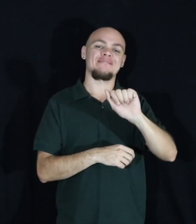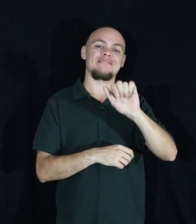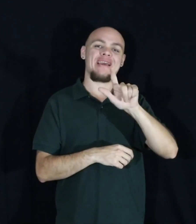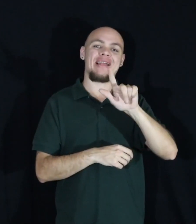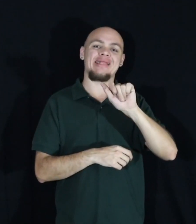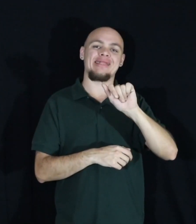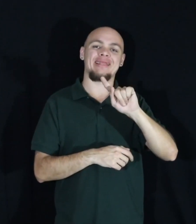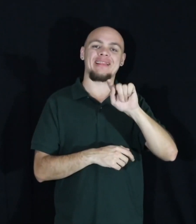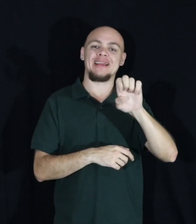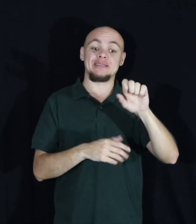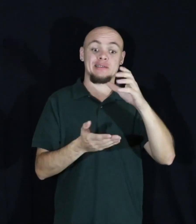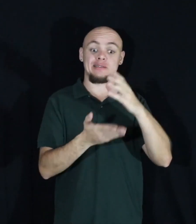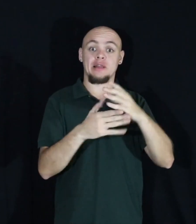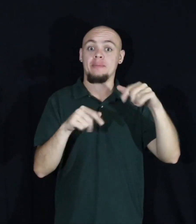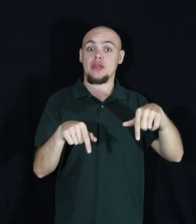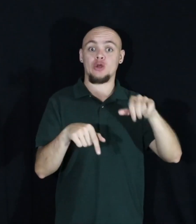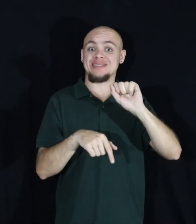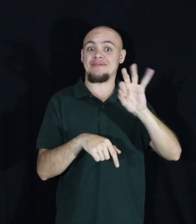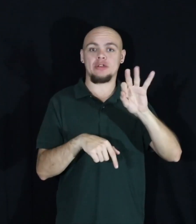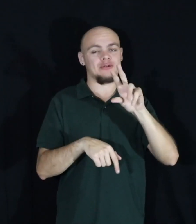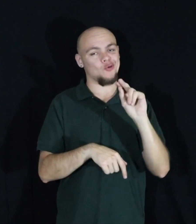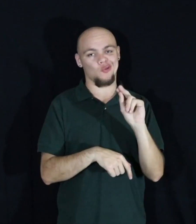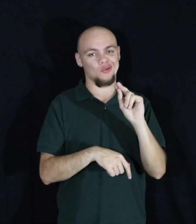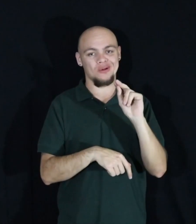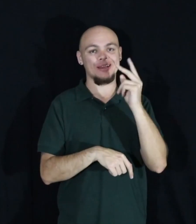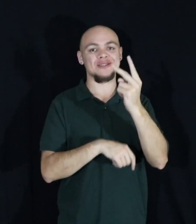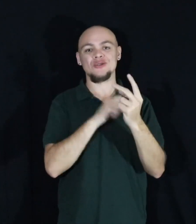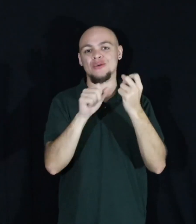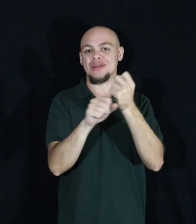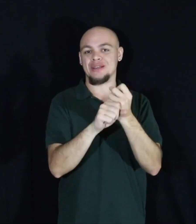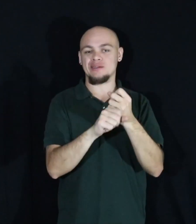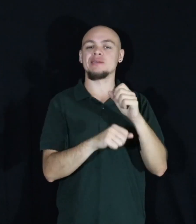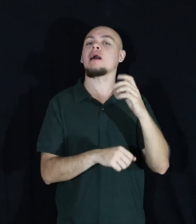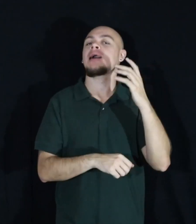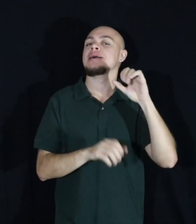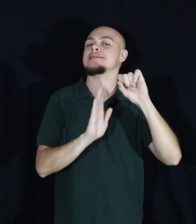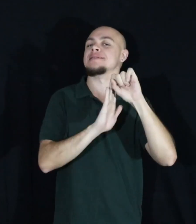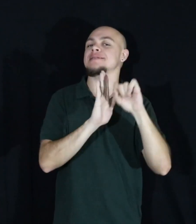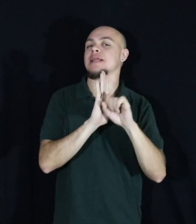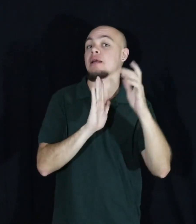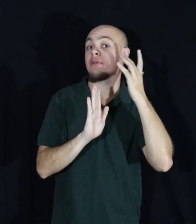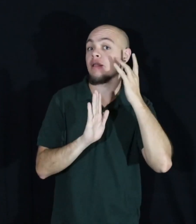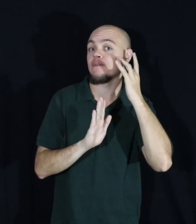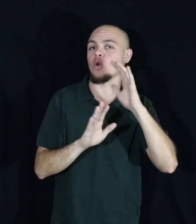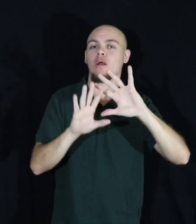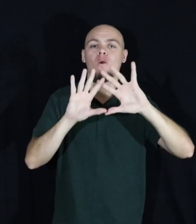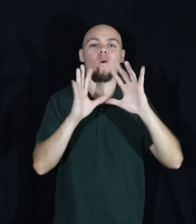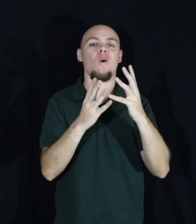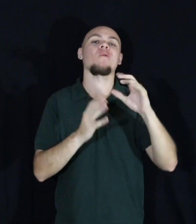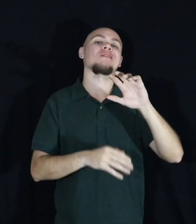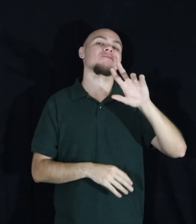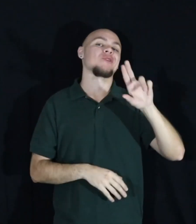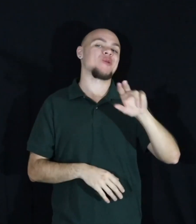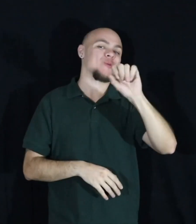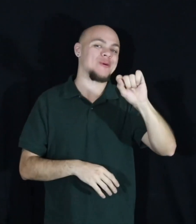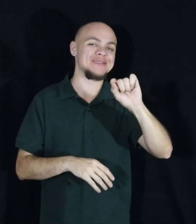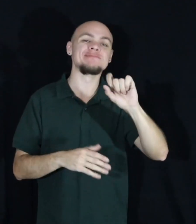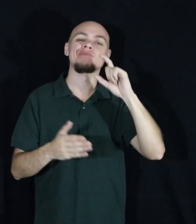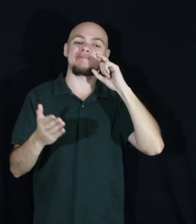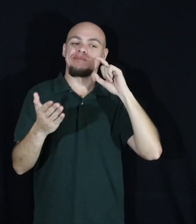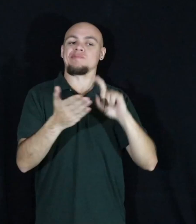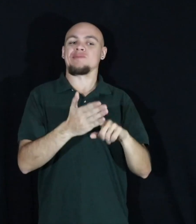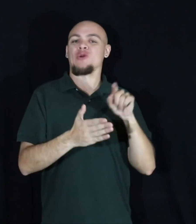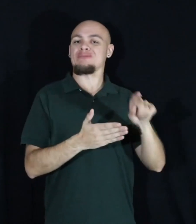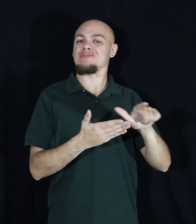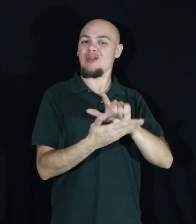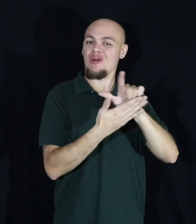didn't stop here. Within 2 years, the state of California and the United States both took note and